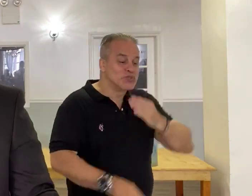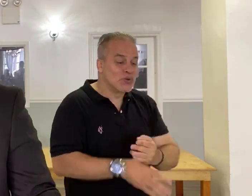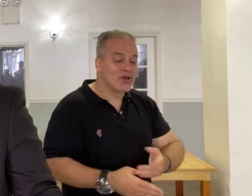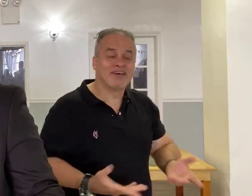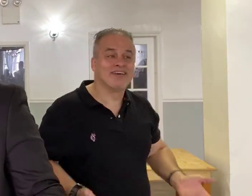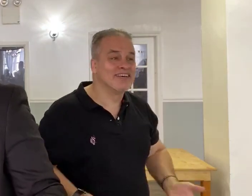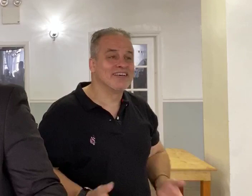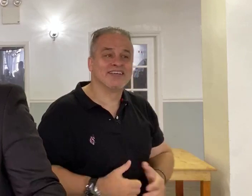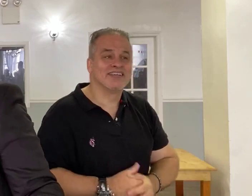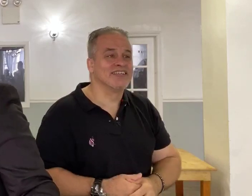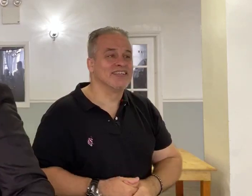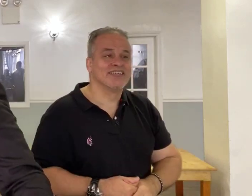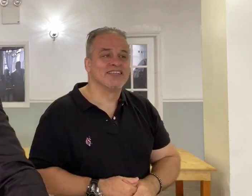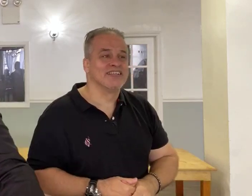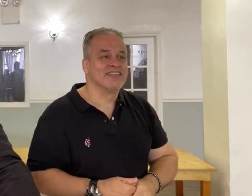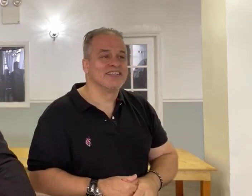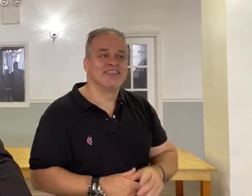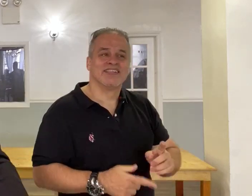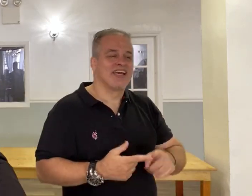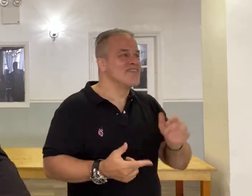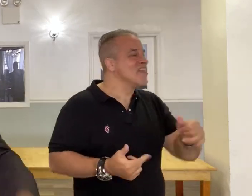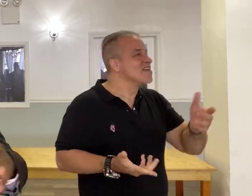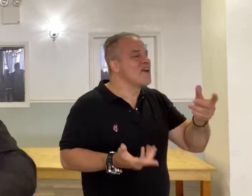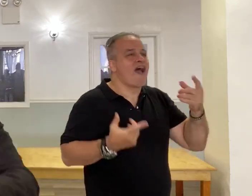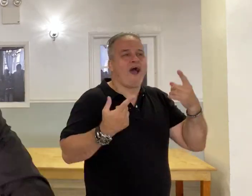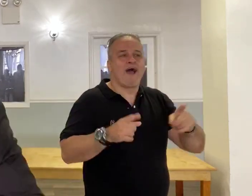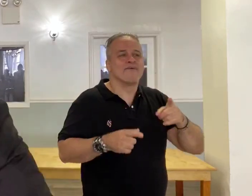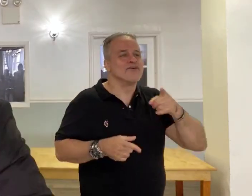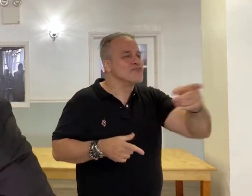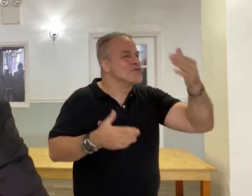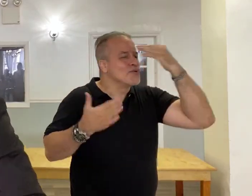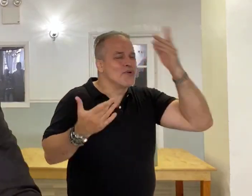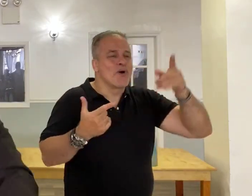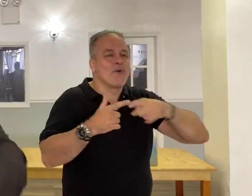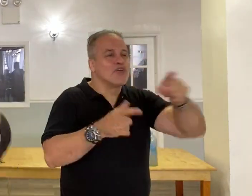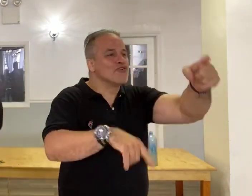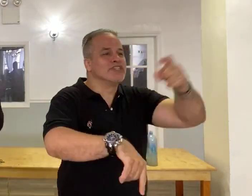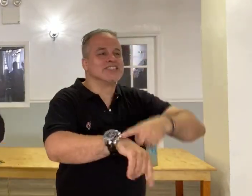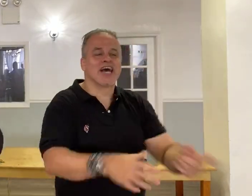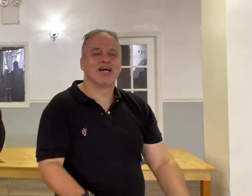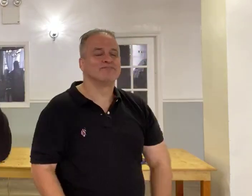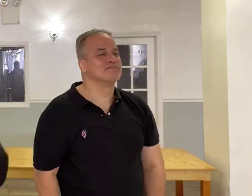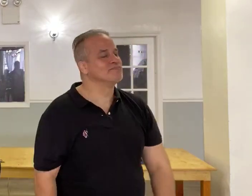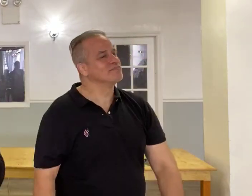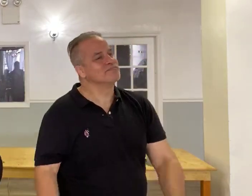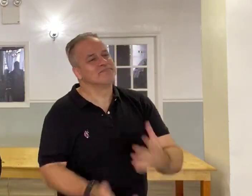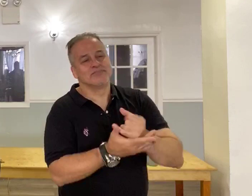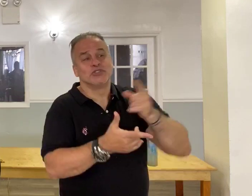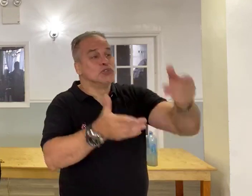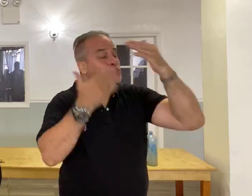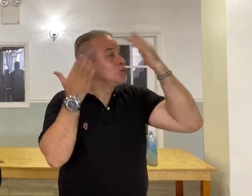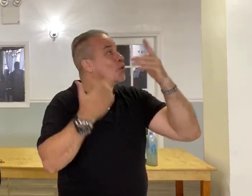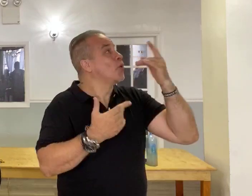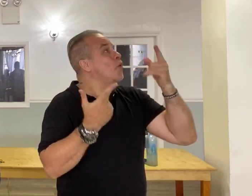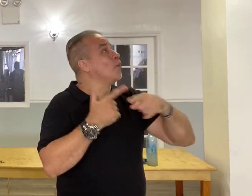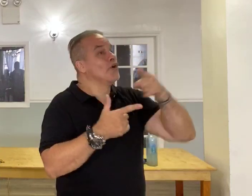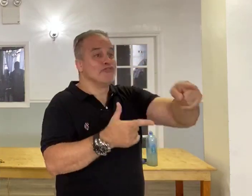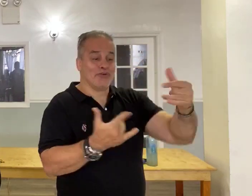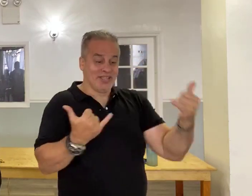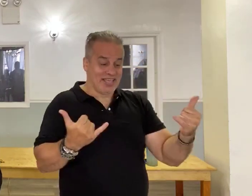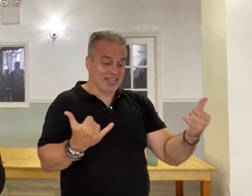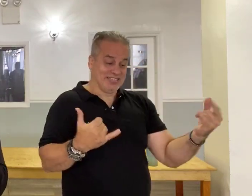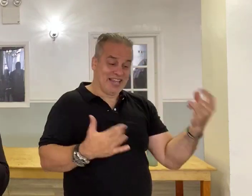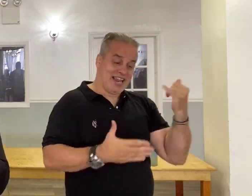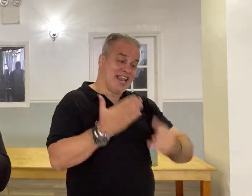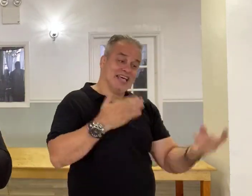don't know how much time you have. You don't know if today is your last day. Listen to me. This morning, if you have not